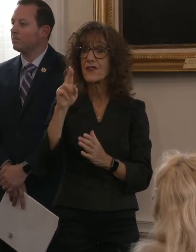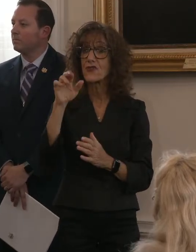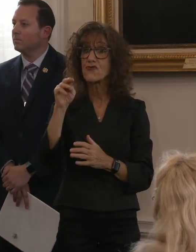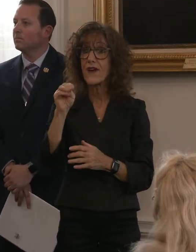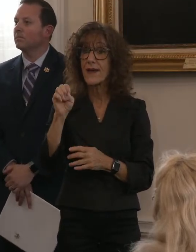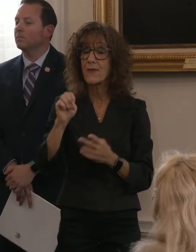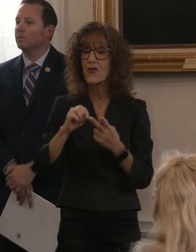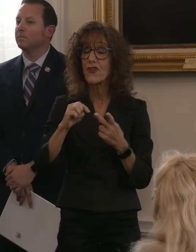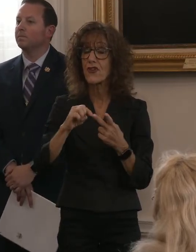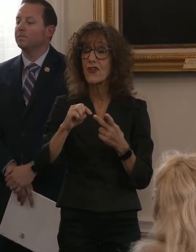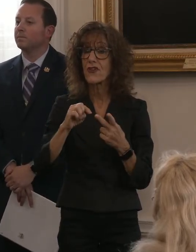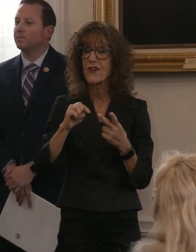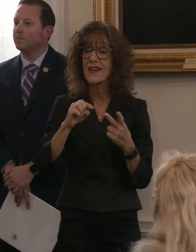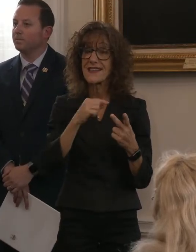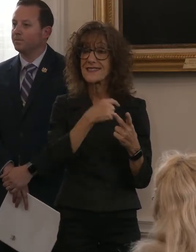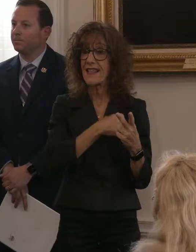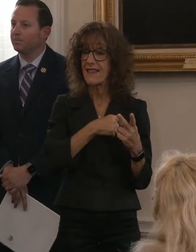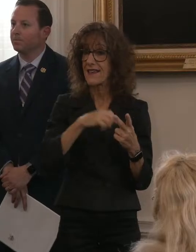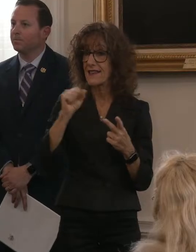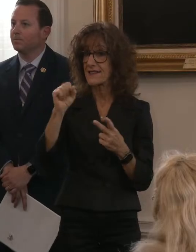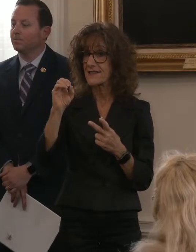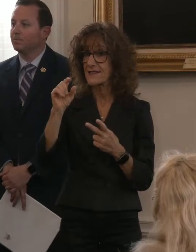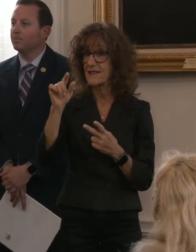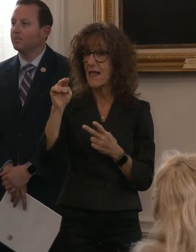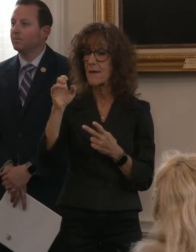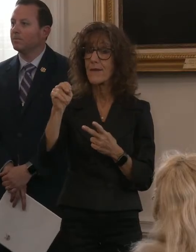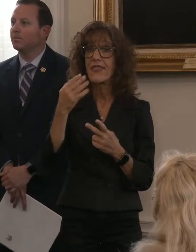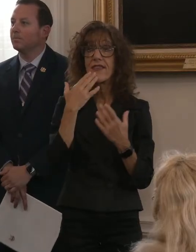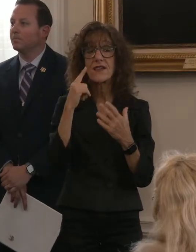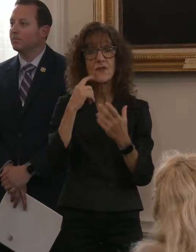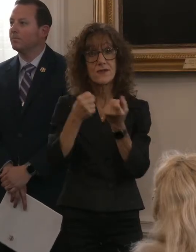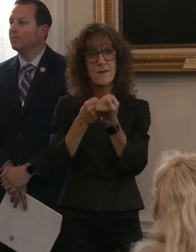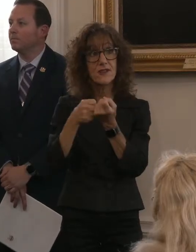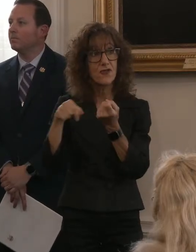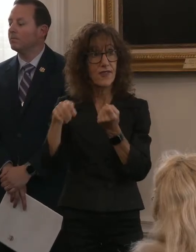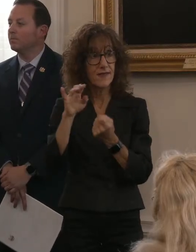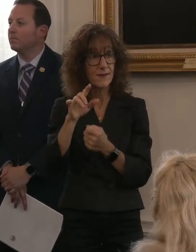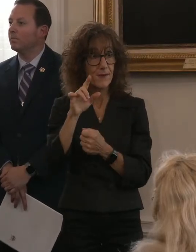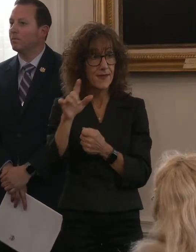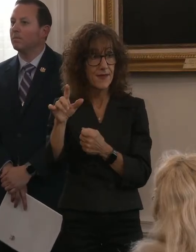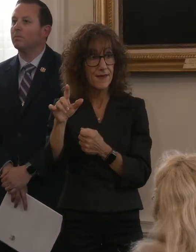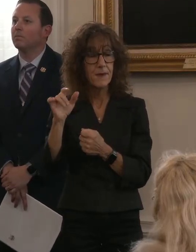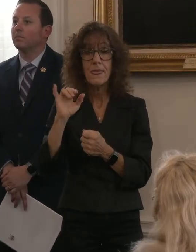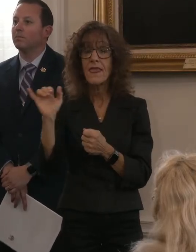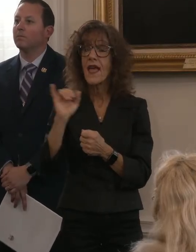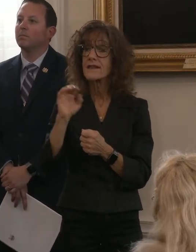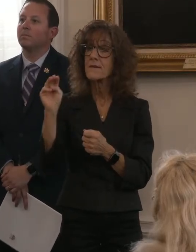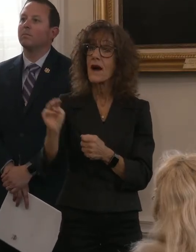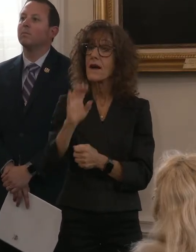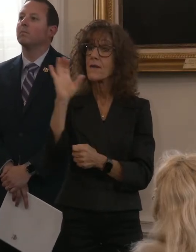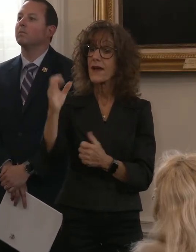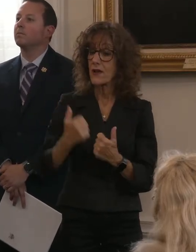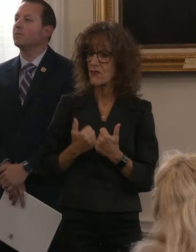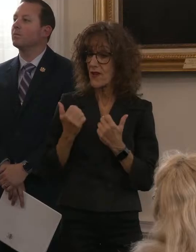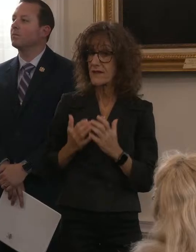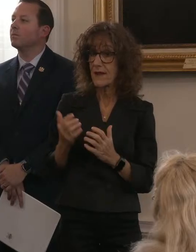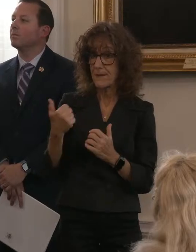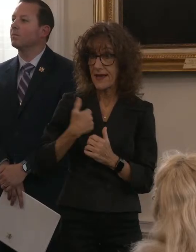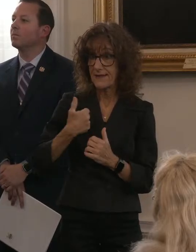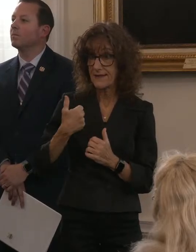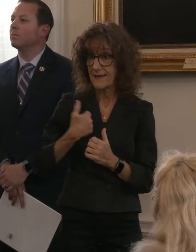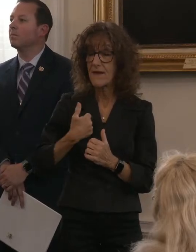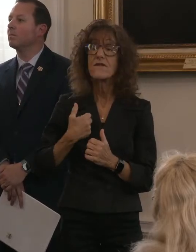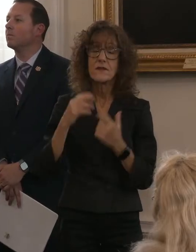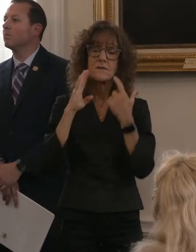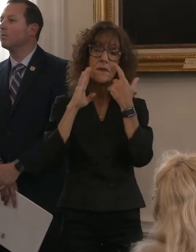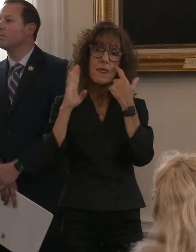Delegate Solomon, thank you for sponsoring this bill. As a fellow Montgomery County resident, I